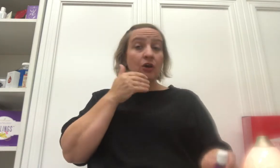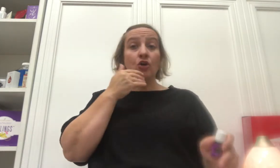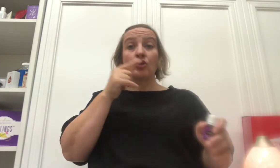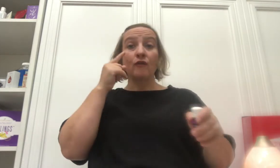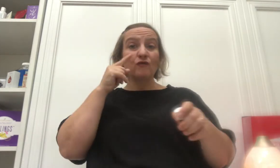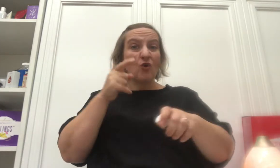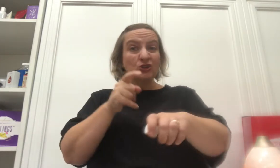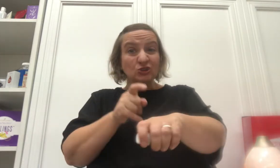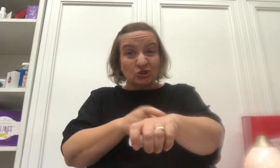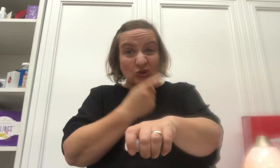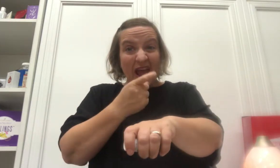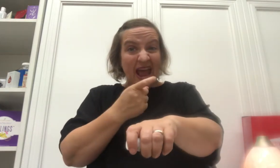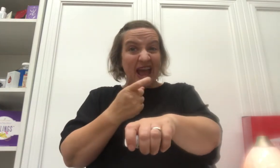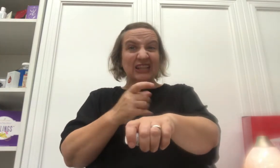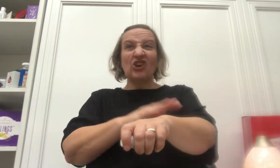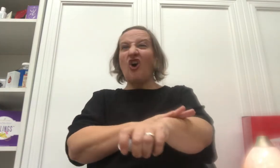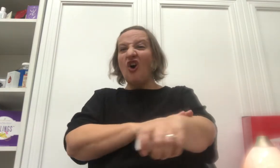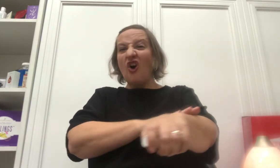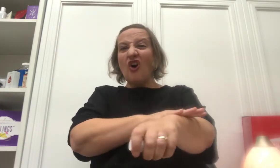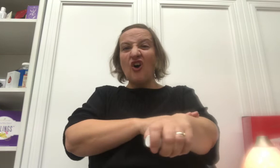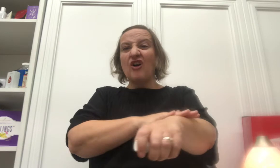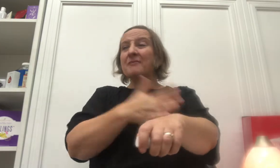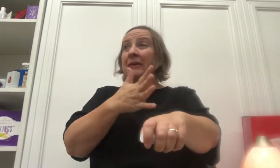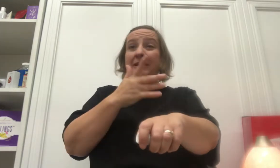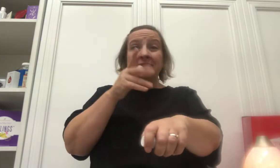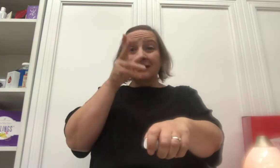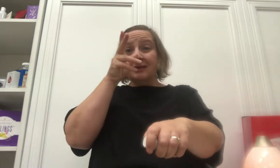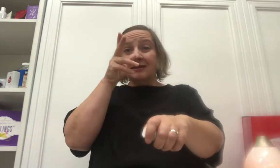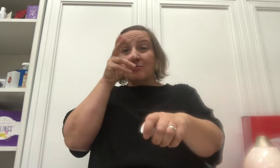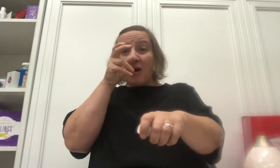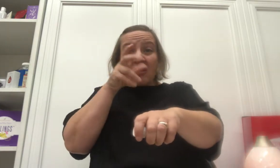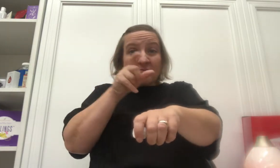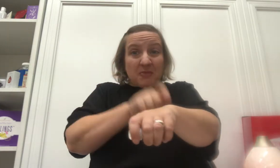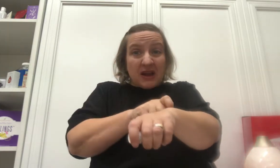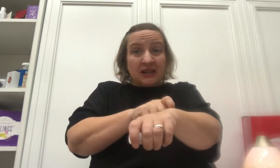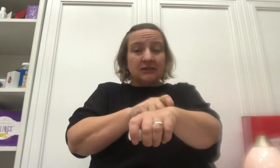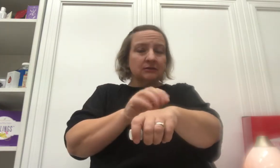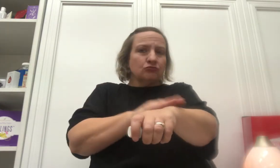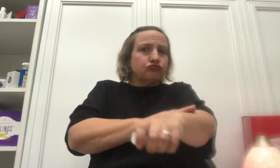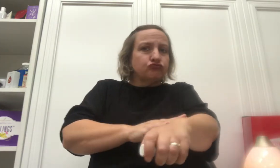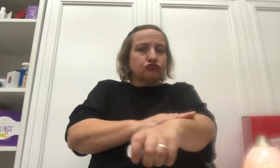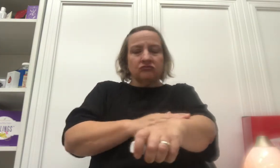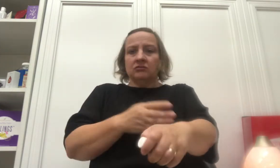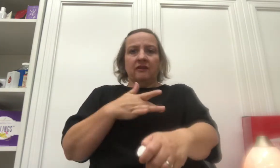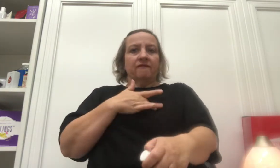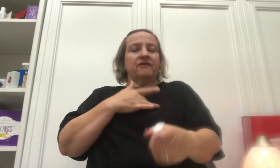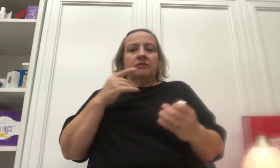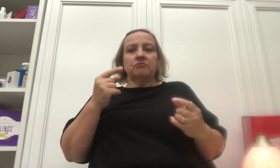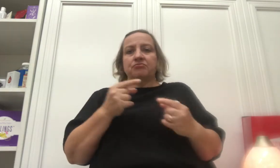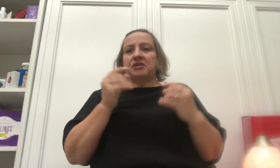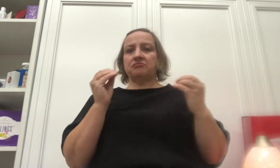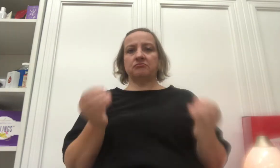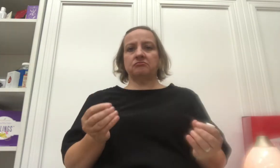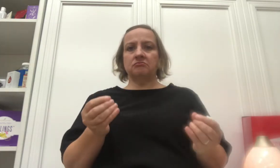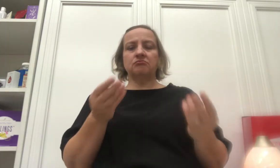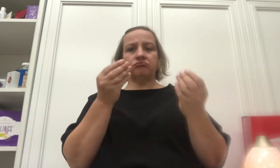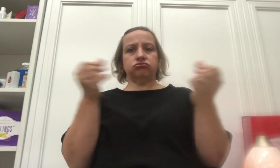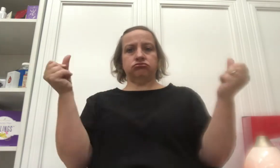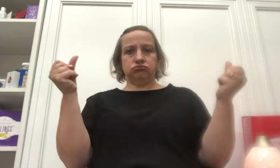the skin. If you get a scratch or a bug bite, you put a little lavender on it, you're going to